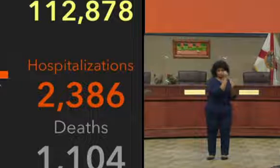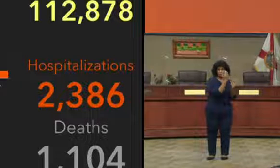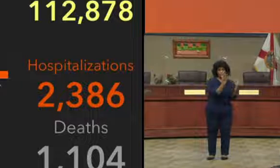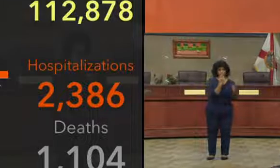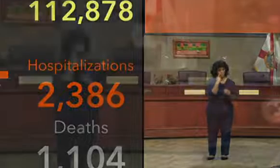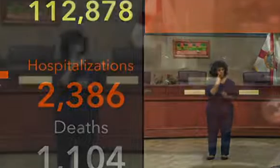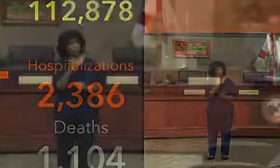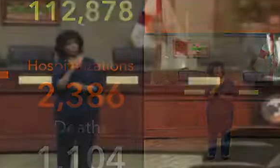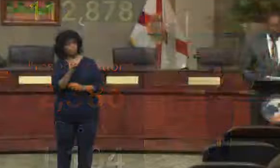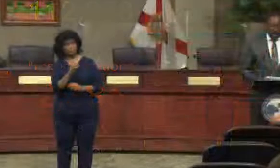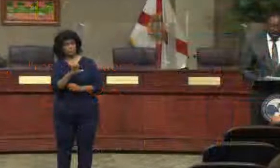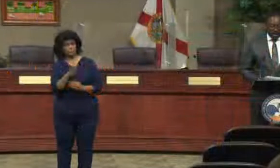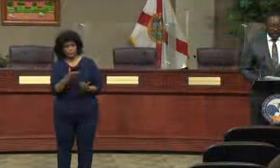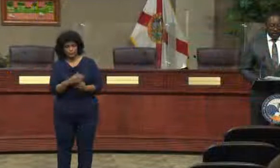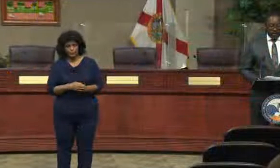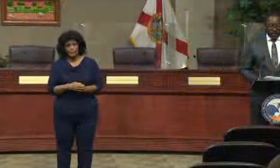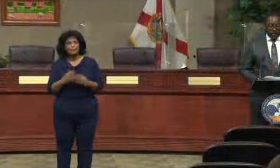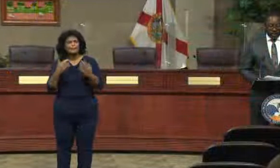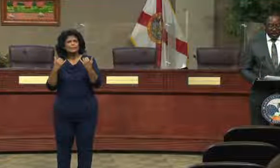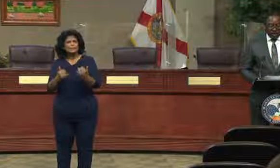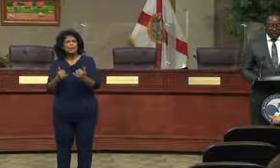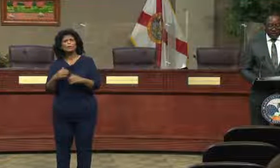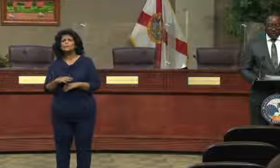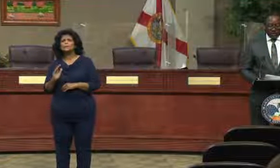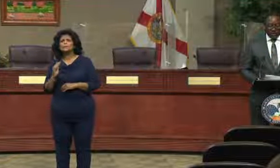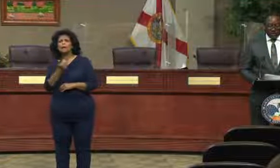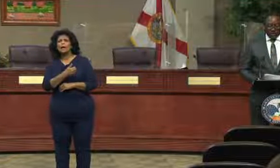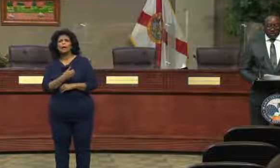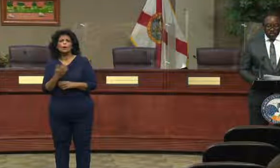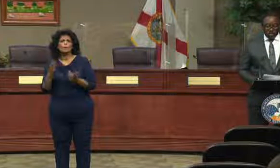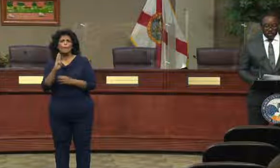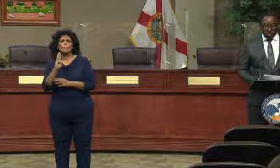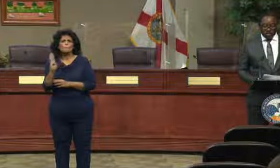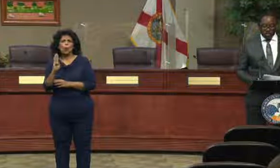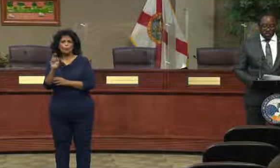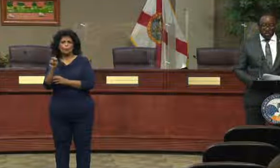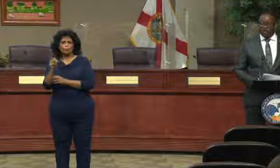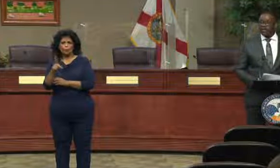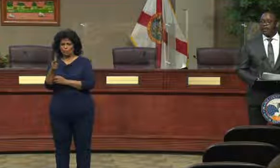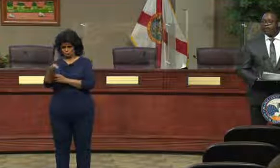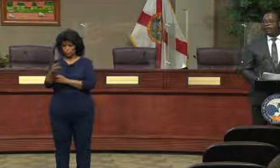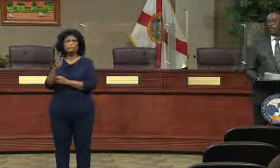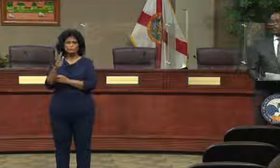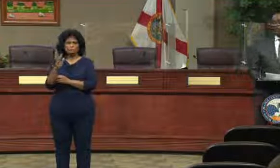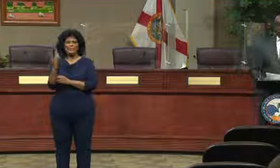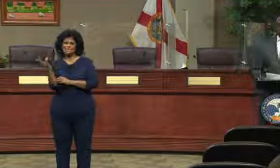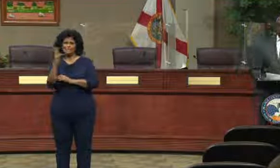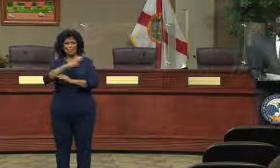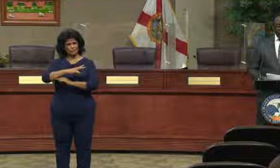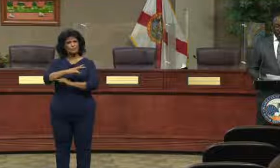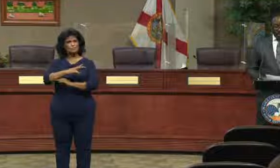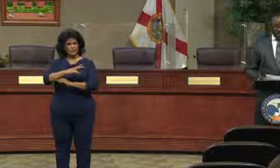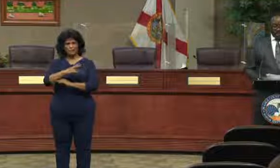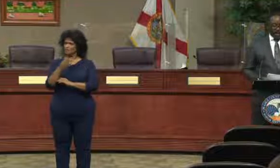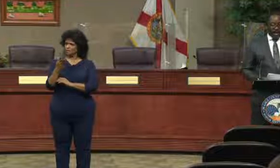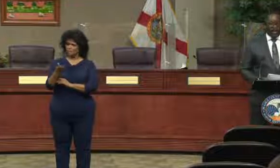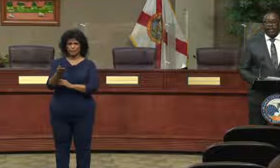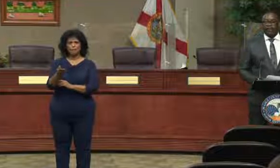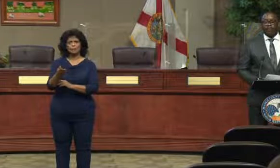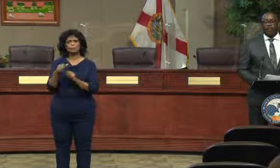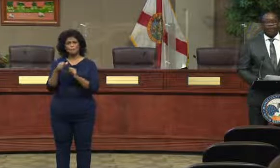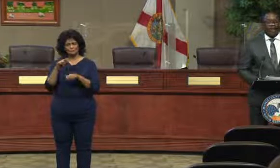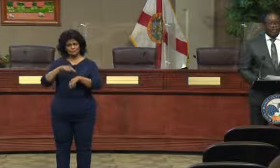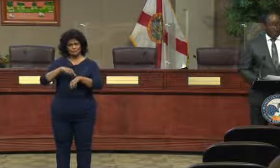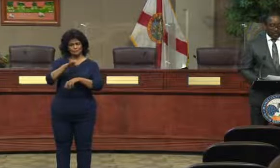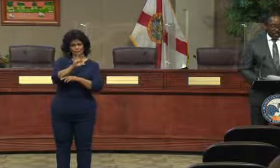testing site will open for the next 30 days. Our health services workers are there 7 days a week from 9 a.m.